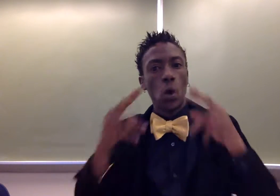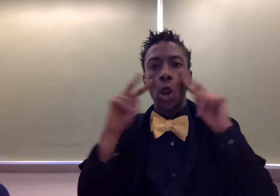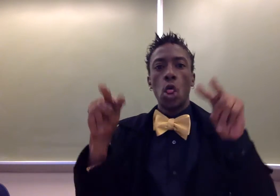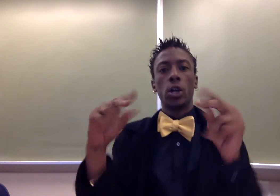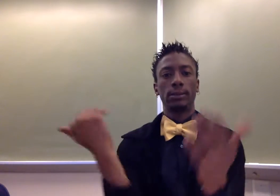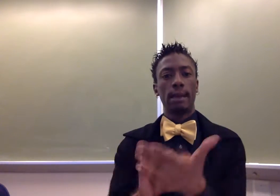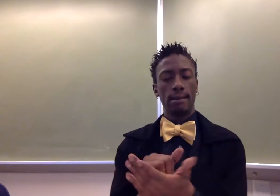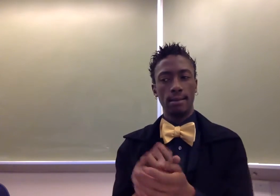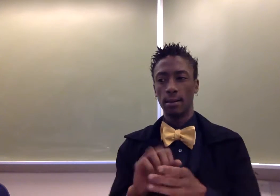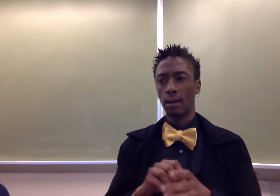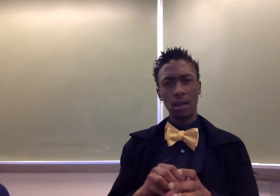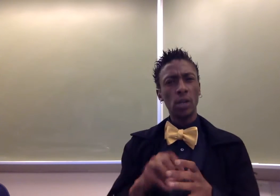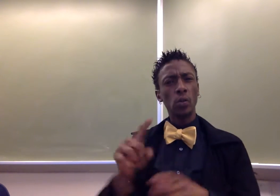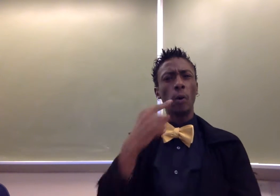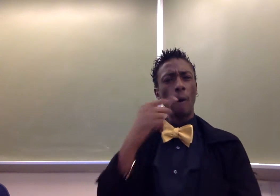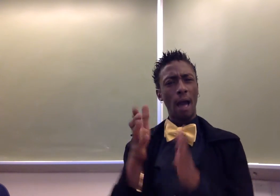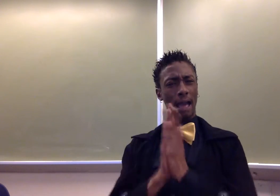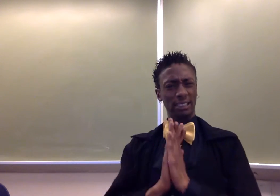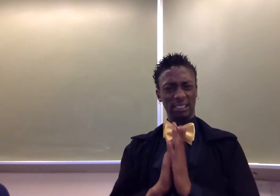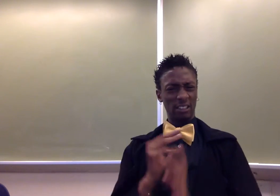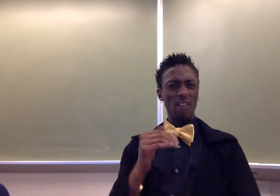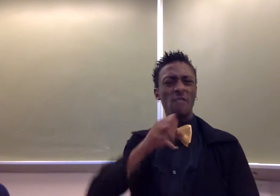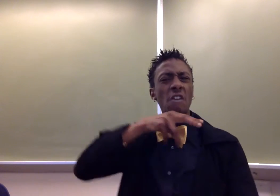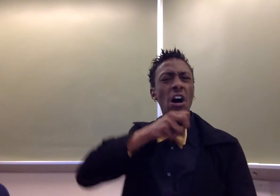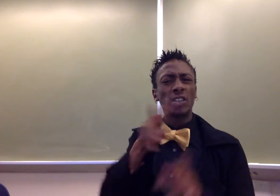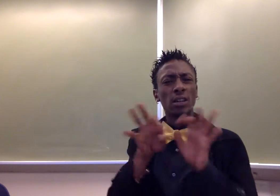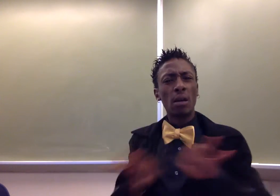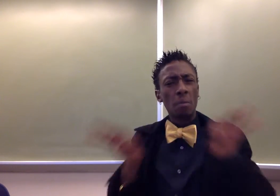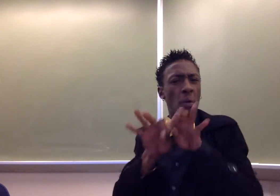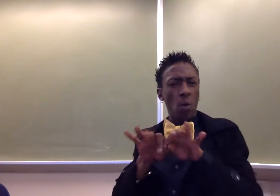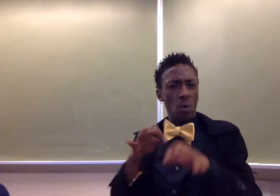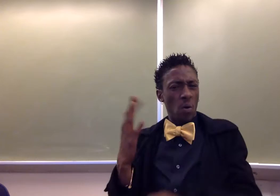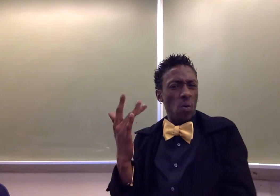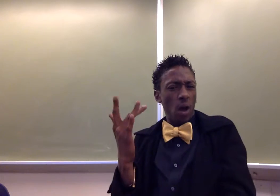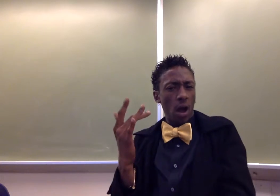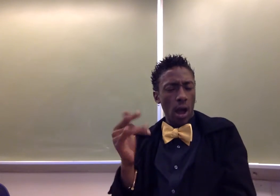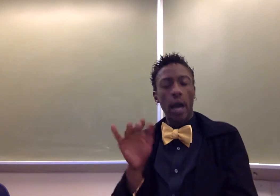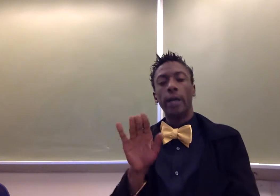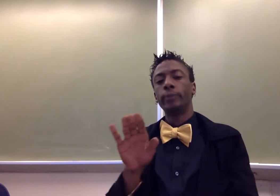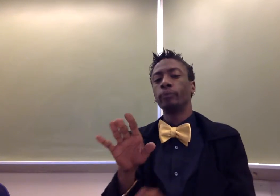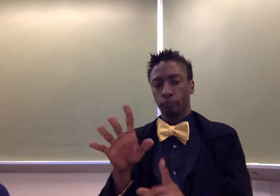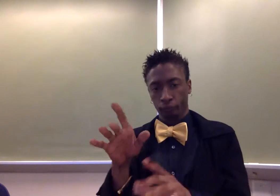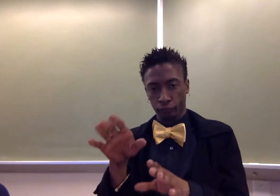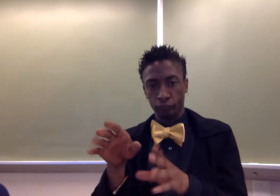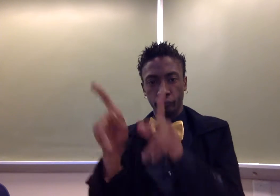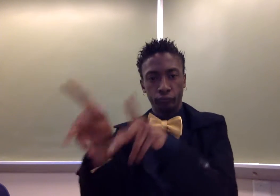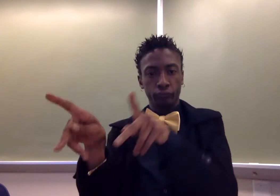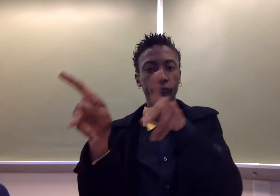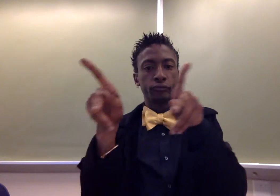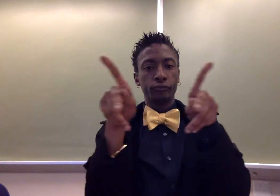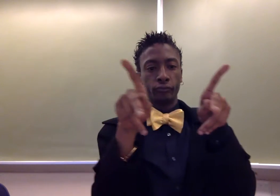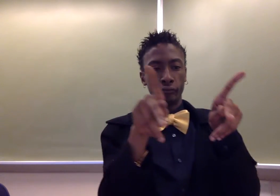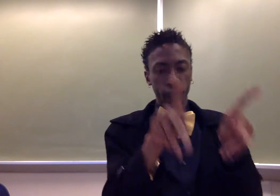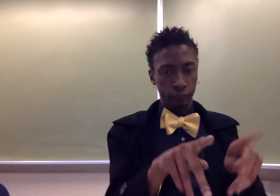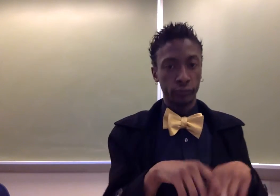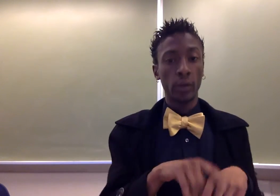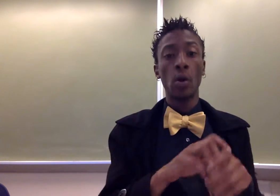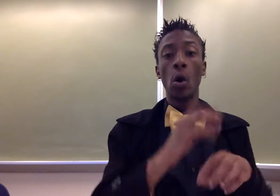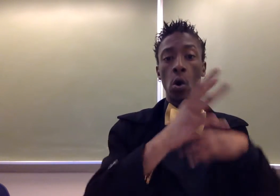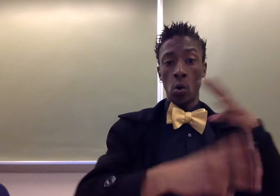these frogs so important? If you begin to go into the coal mines around the world and they're worried about noxious